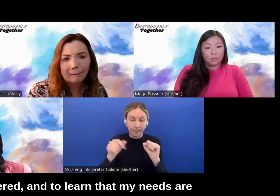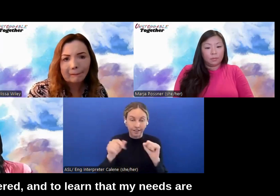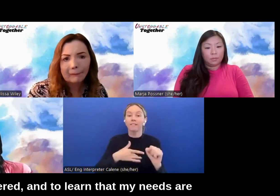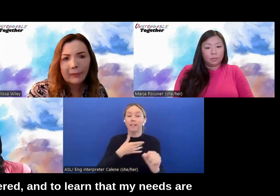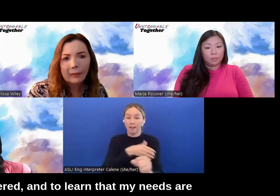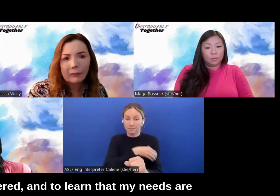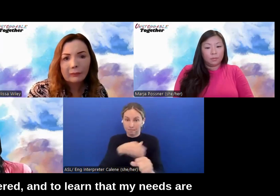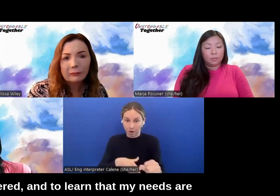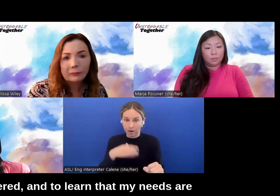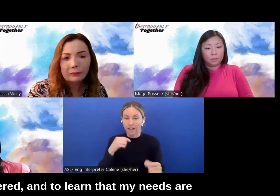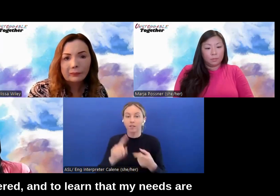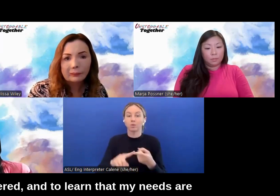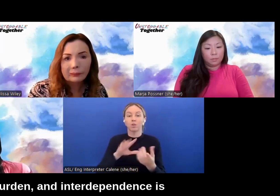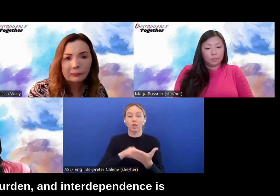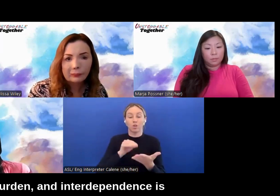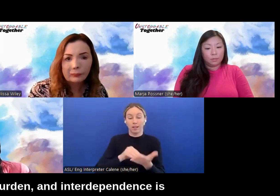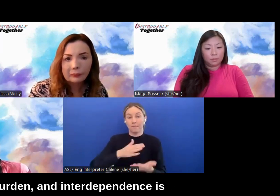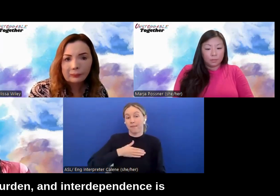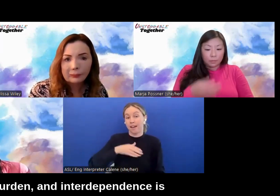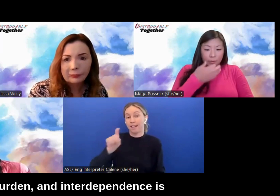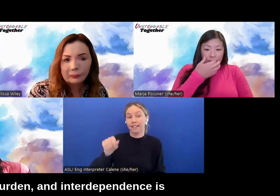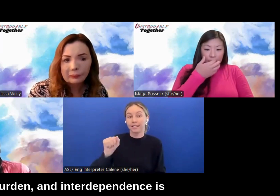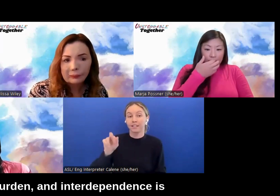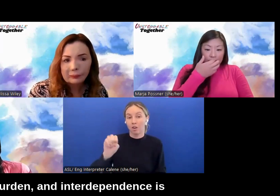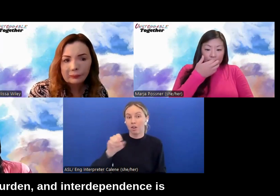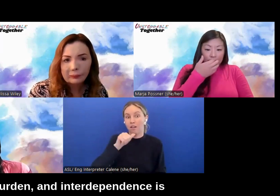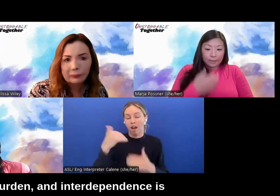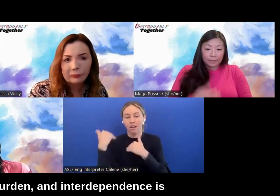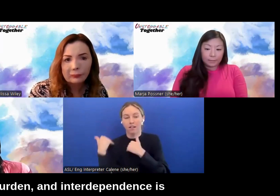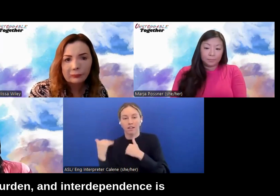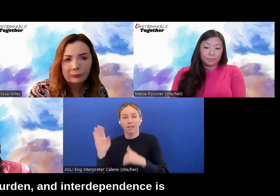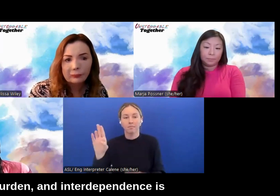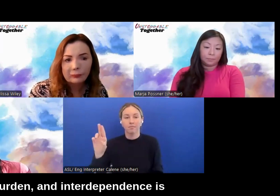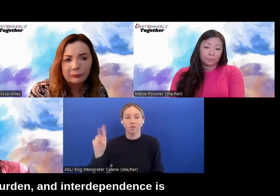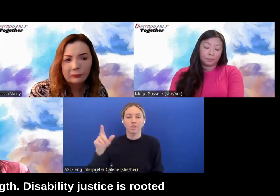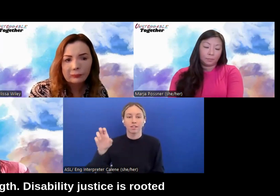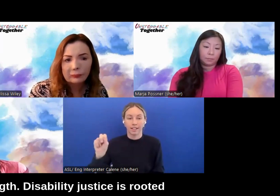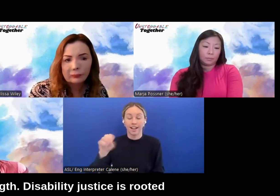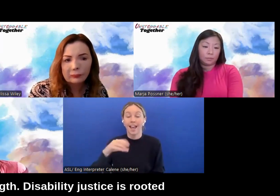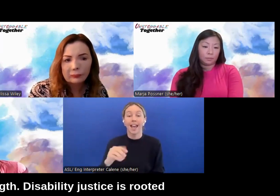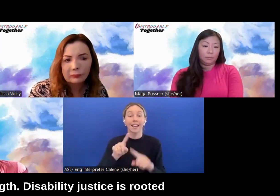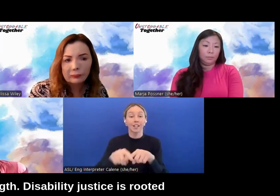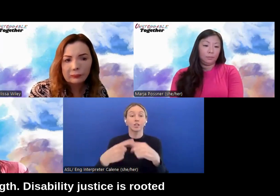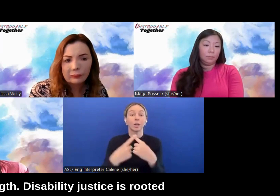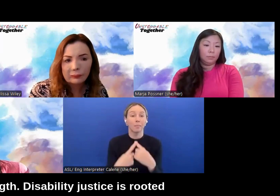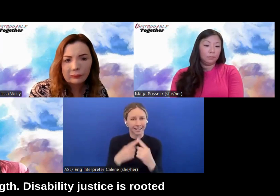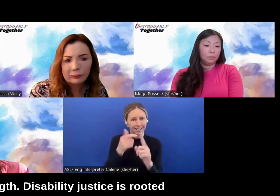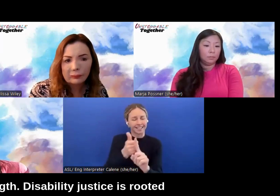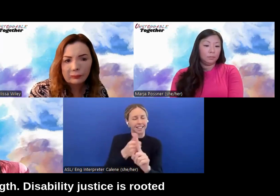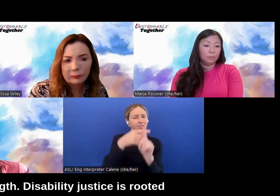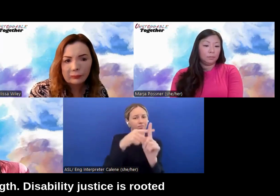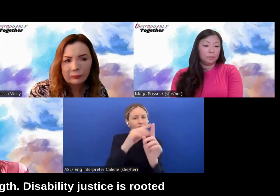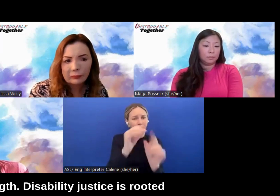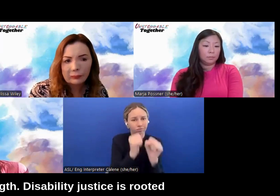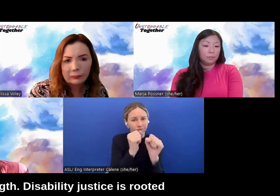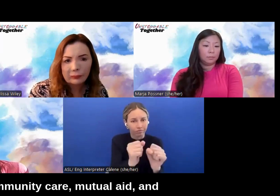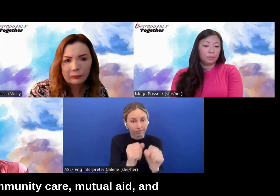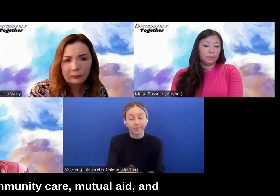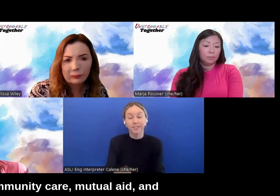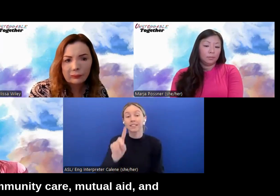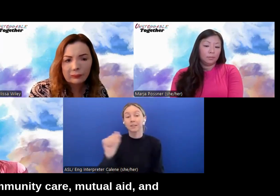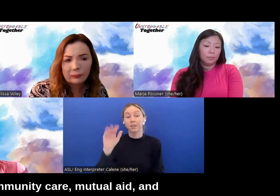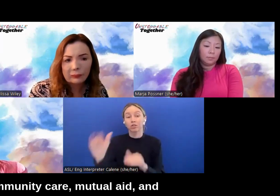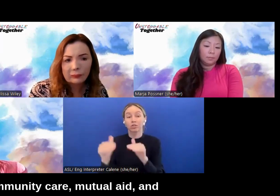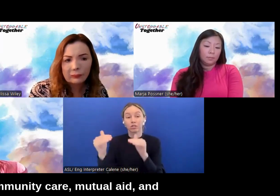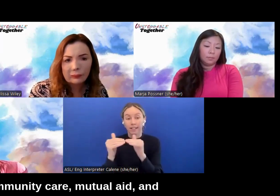empowered, and to learn that my needs are not a burden and interdependence is a strength. Disability justice is rooted